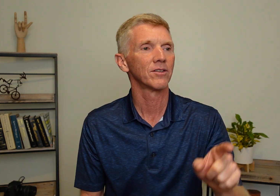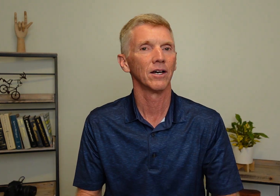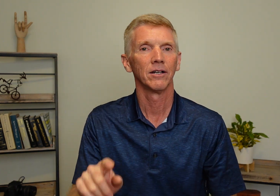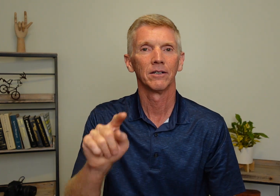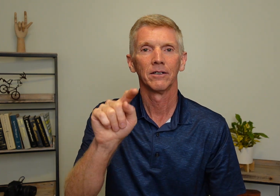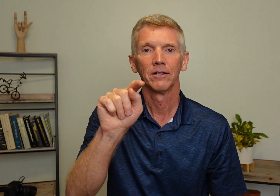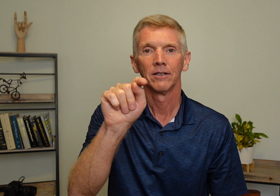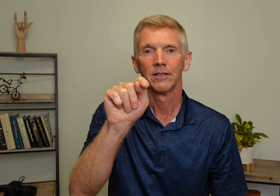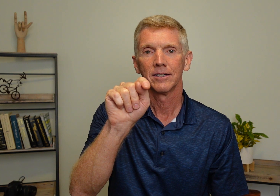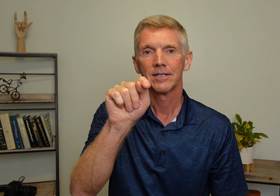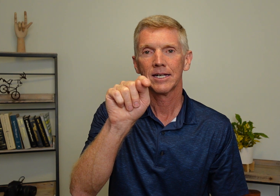the